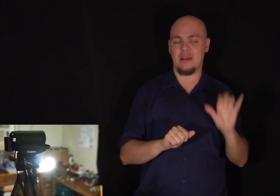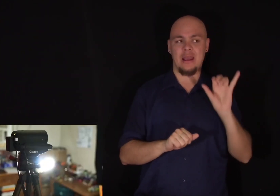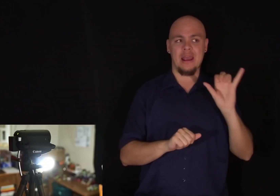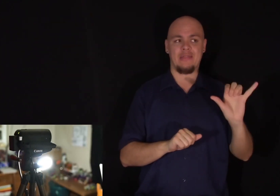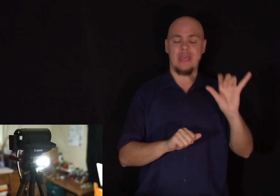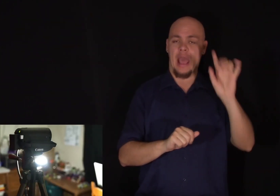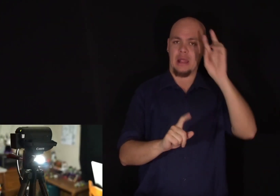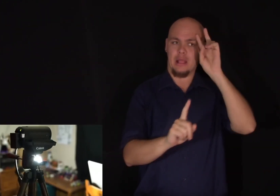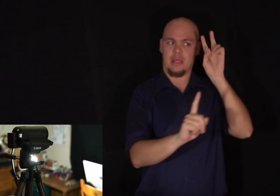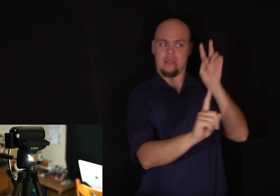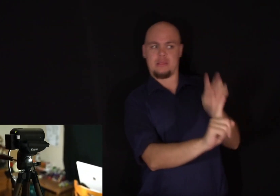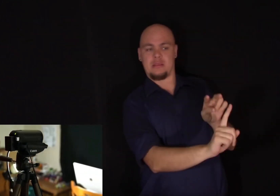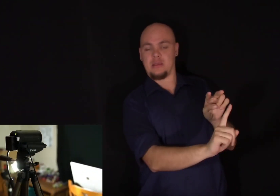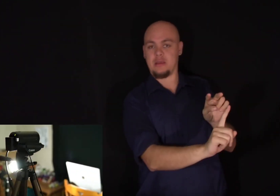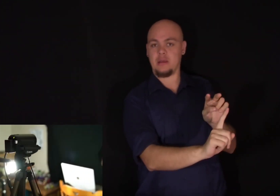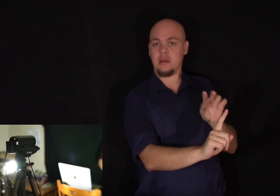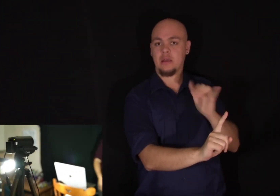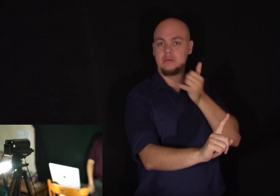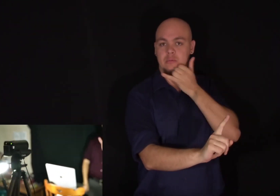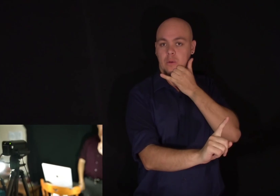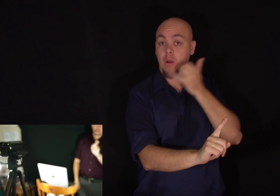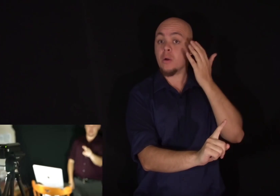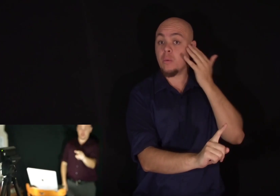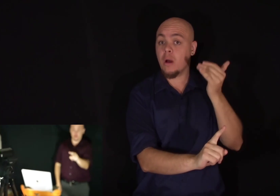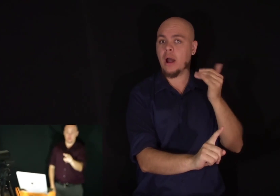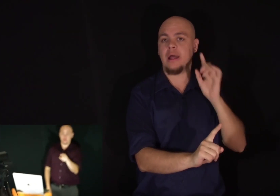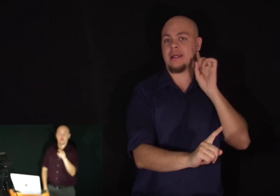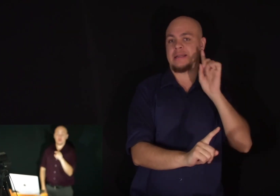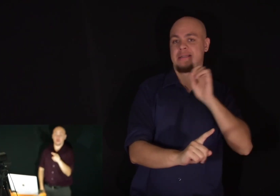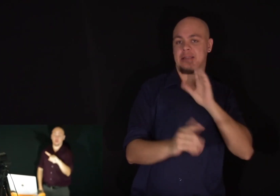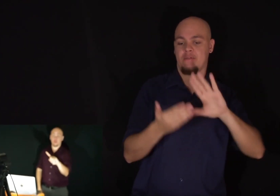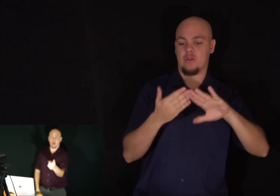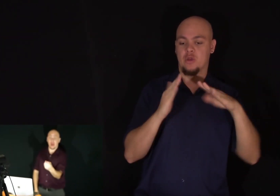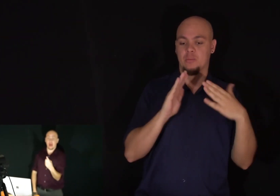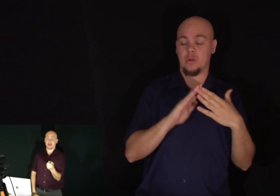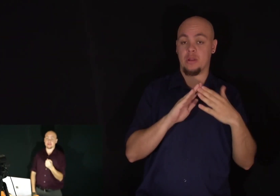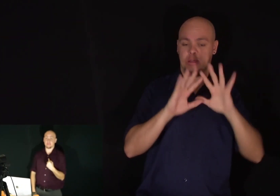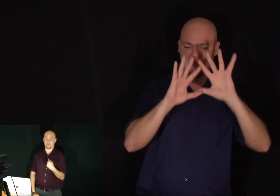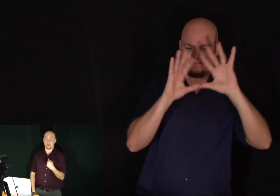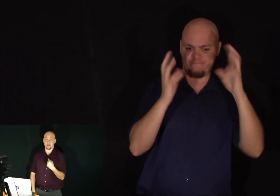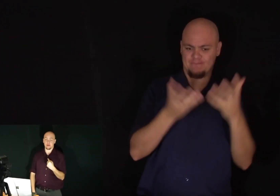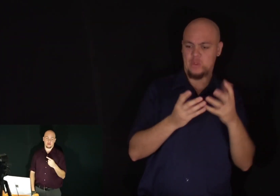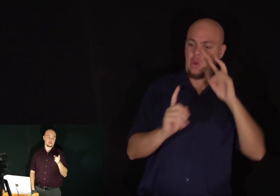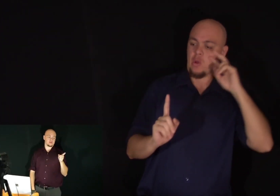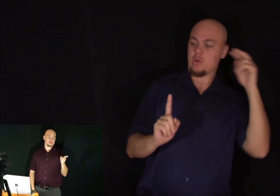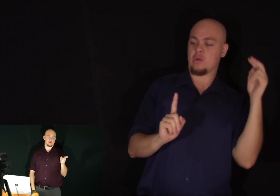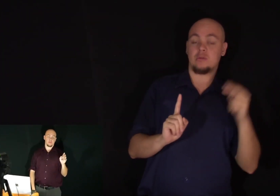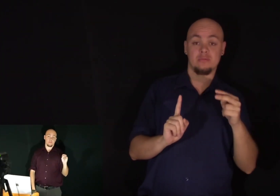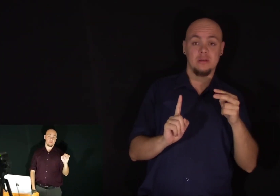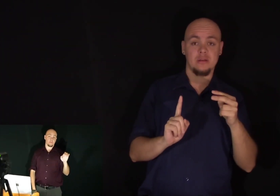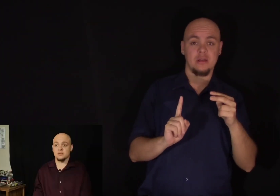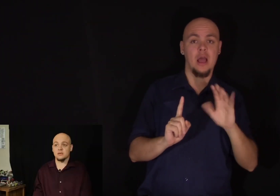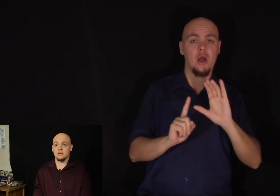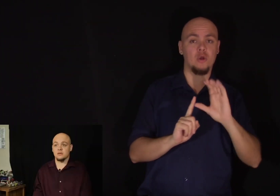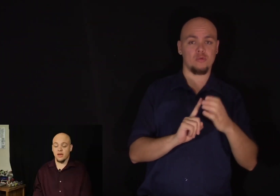because the deaf community as a whole views themselves as a culture, not a deficit. They just want interpreters, they want